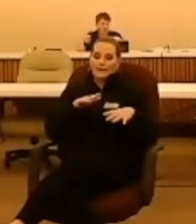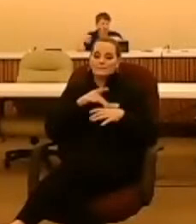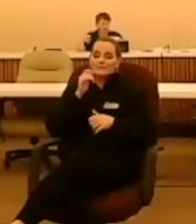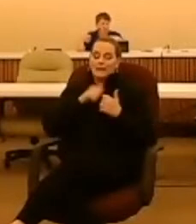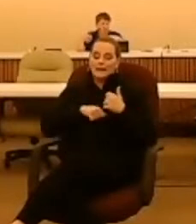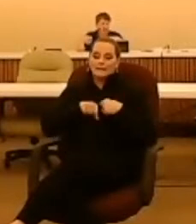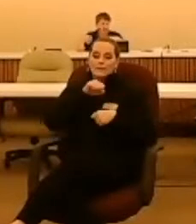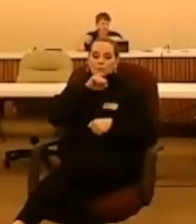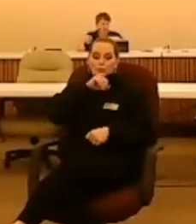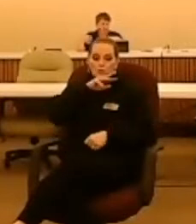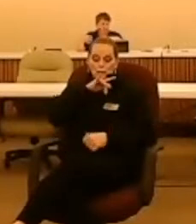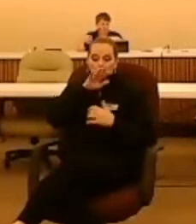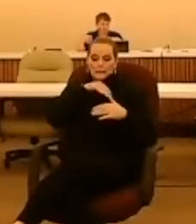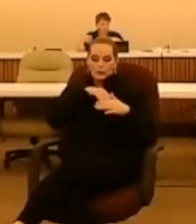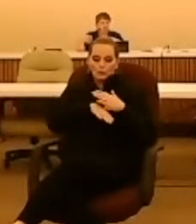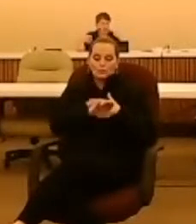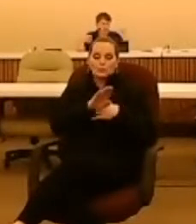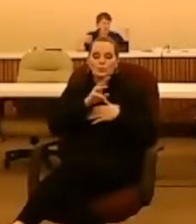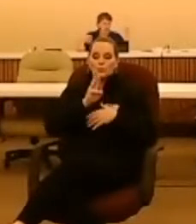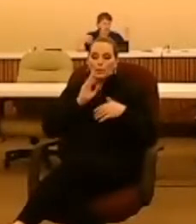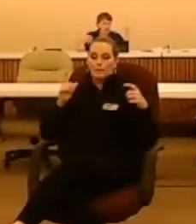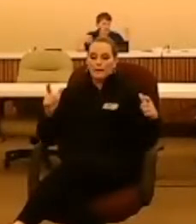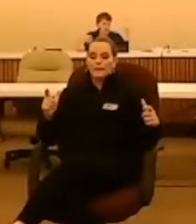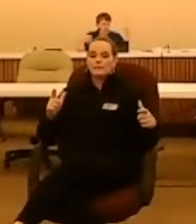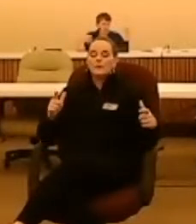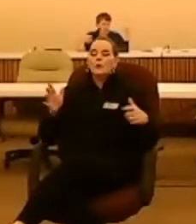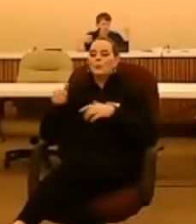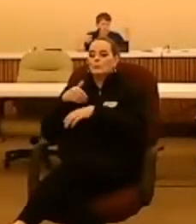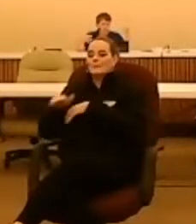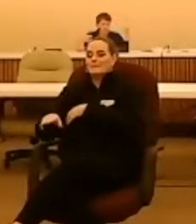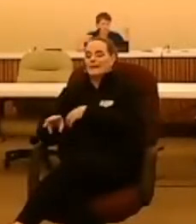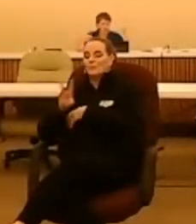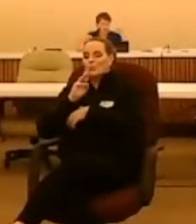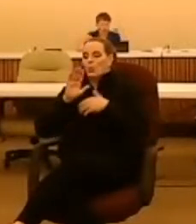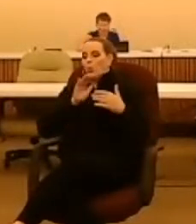flows into those ponds will make its way into the river.